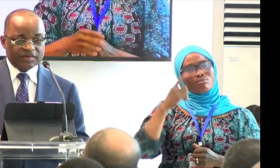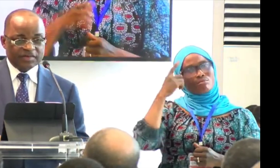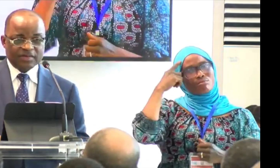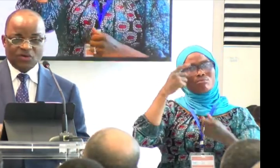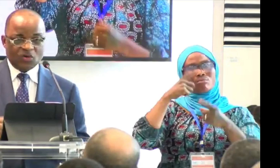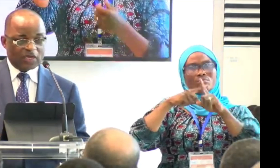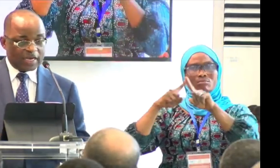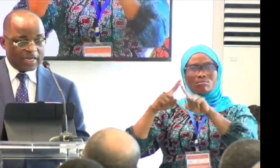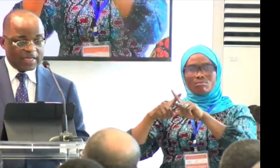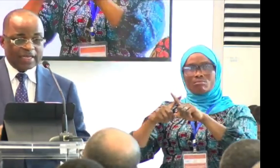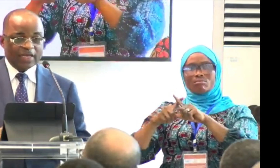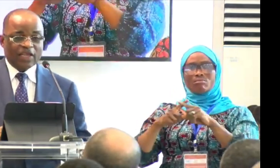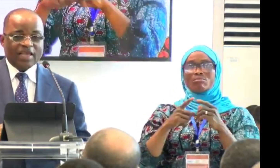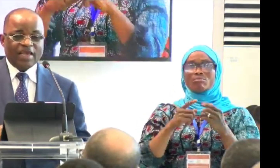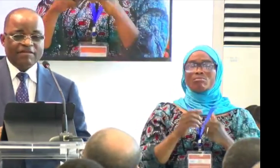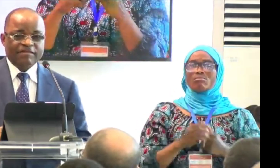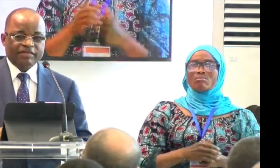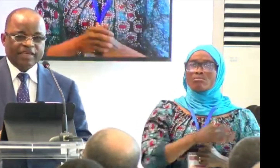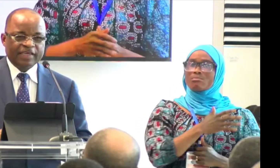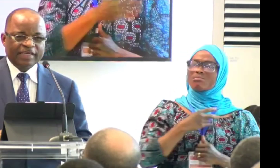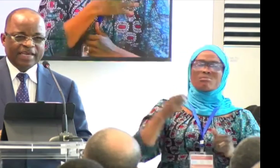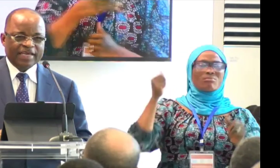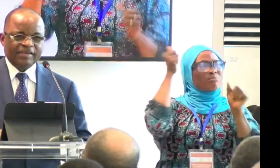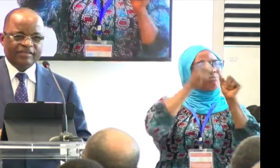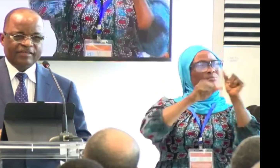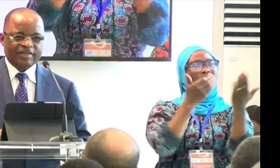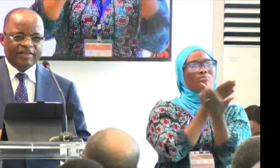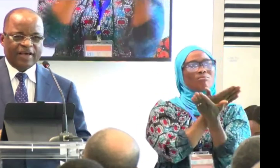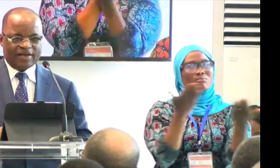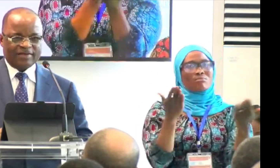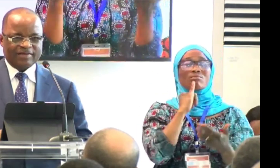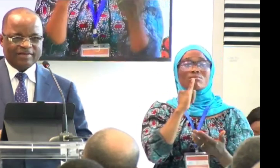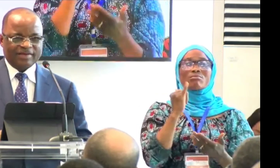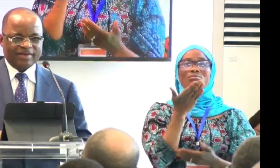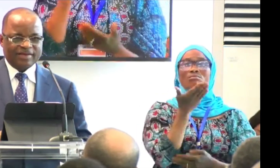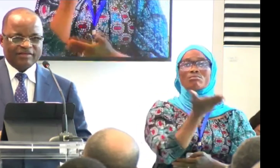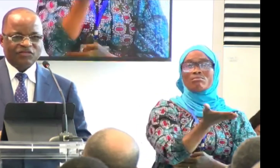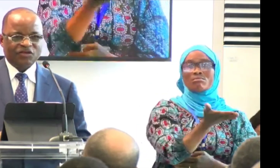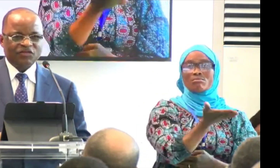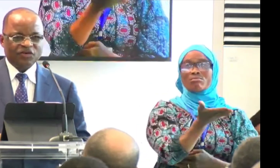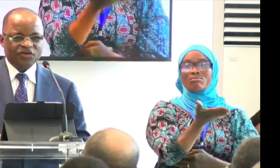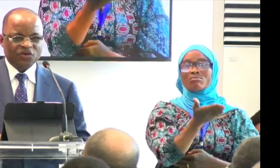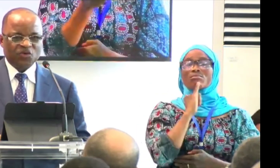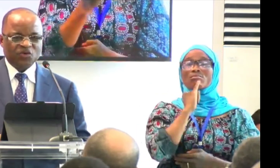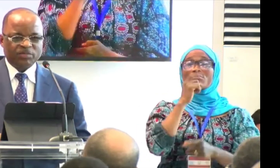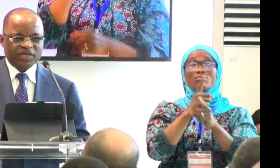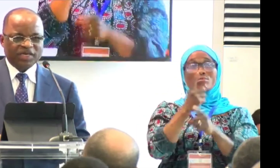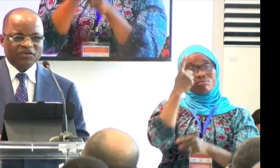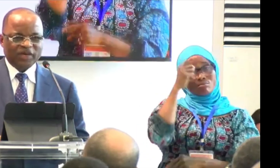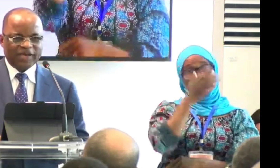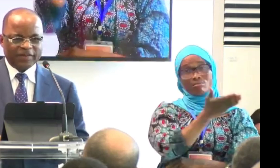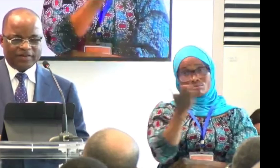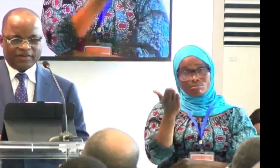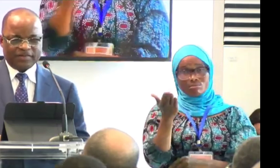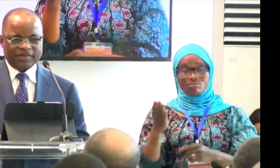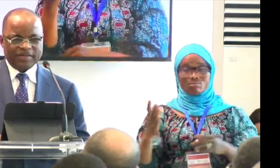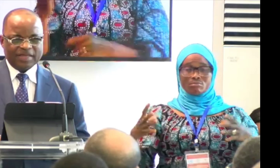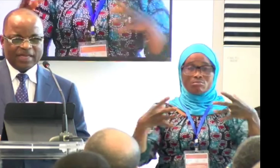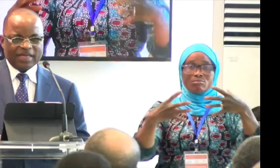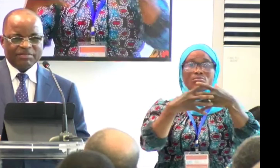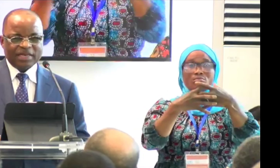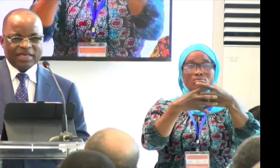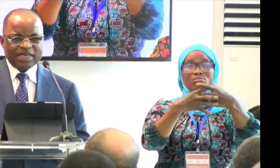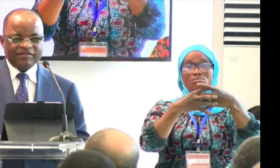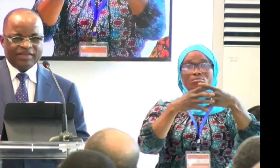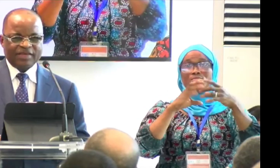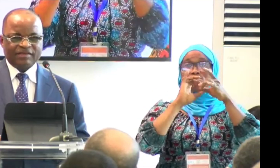consensus, Oyala, everything is there just for you to put it together.